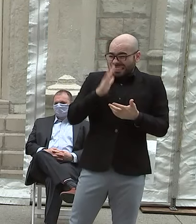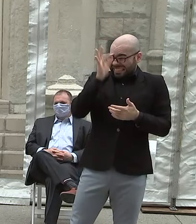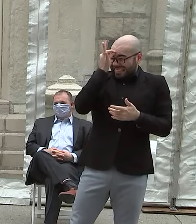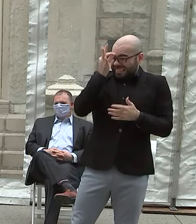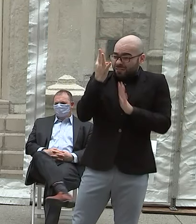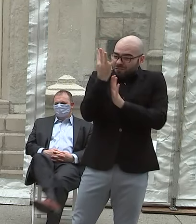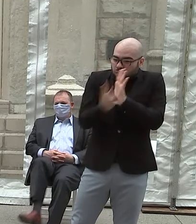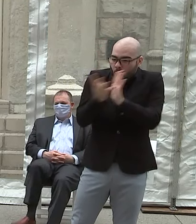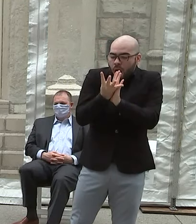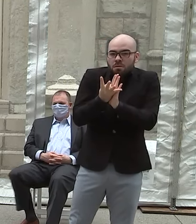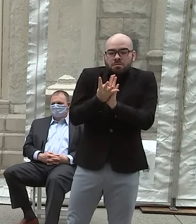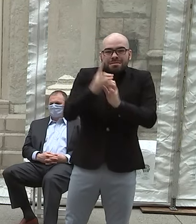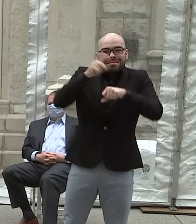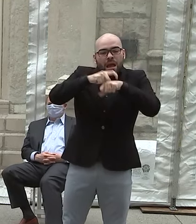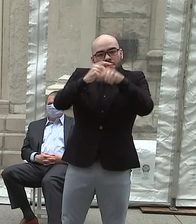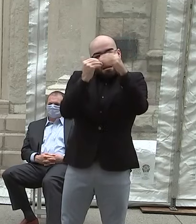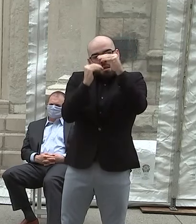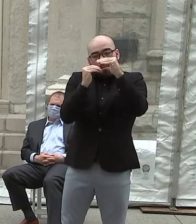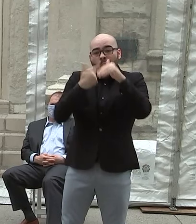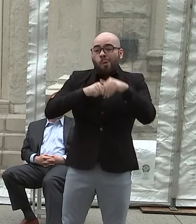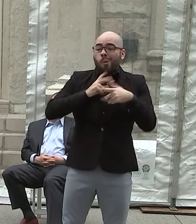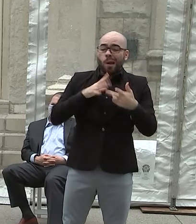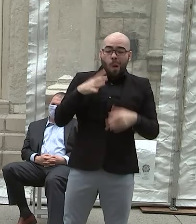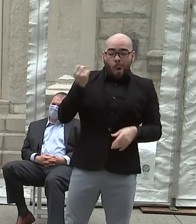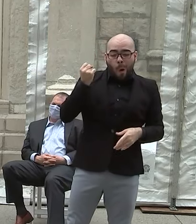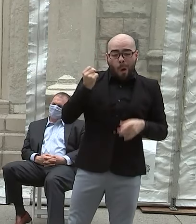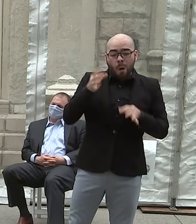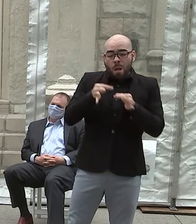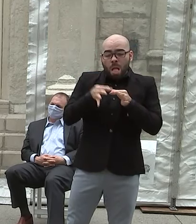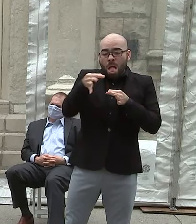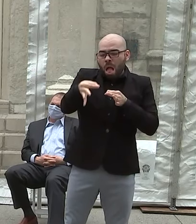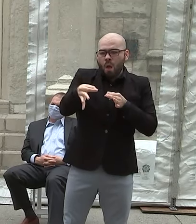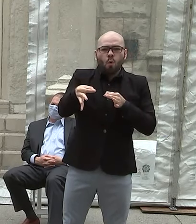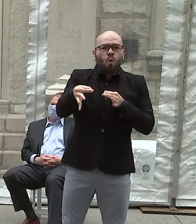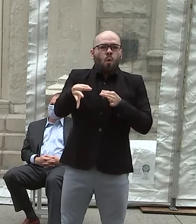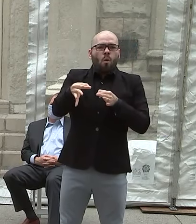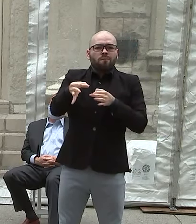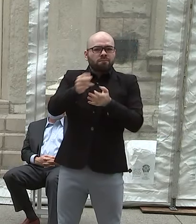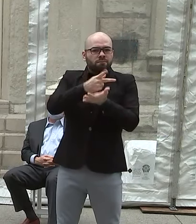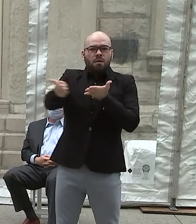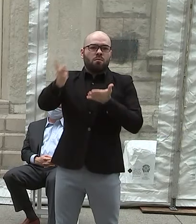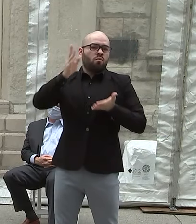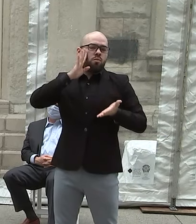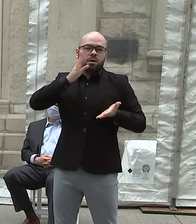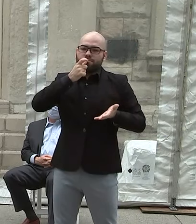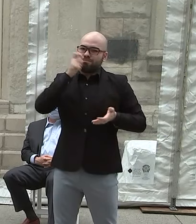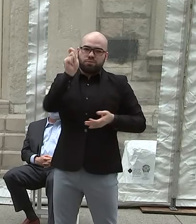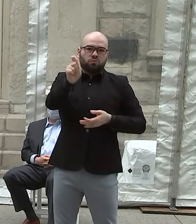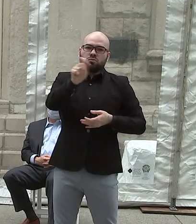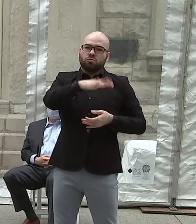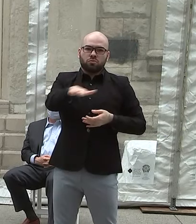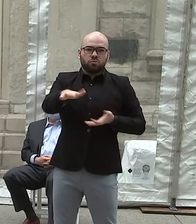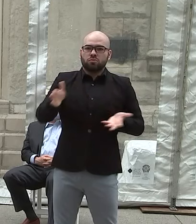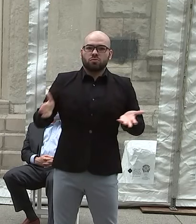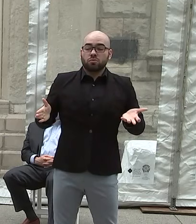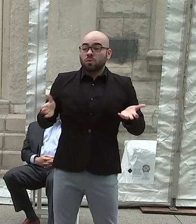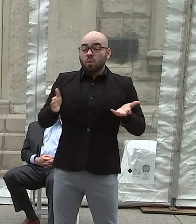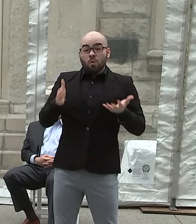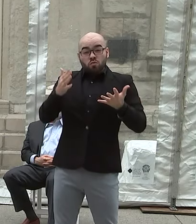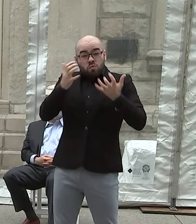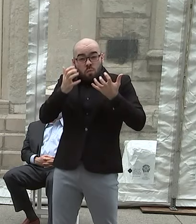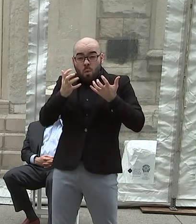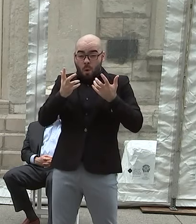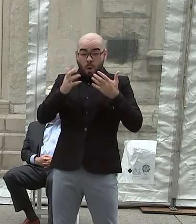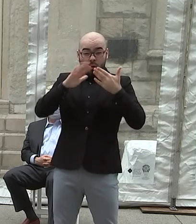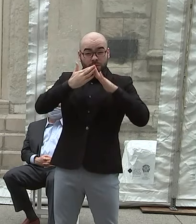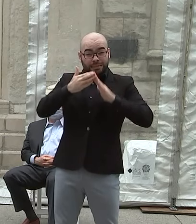If we delay, we lose. And the reality is, if you want to have the regular cadence on city council